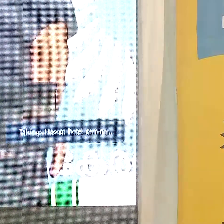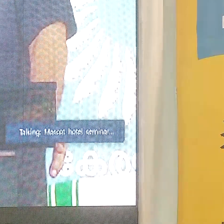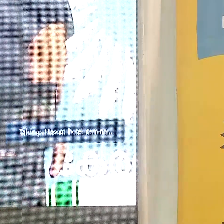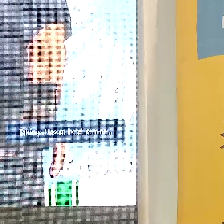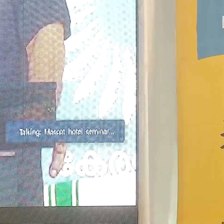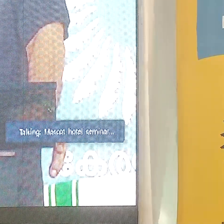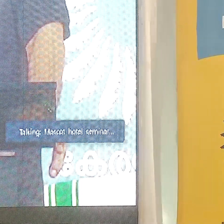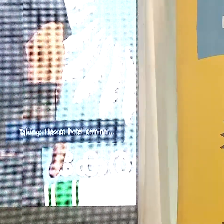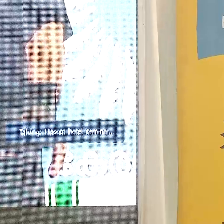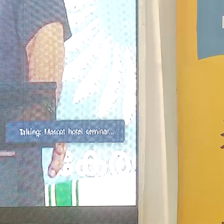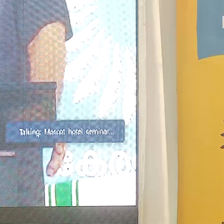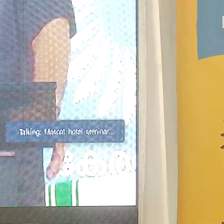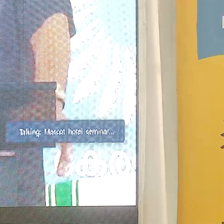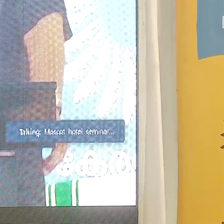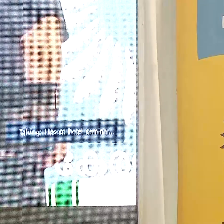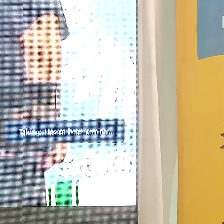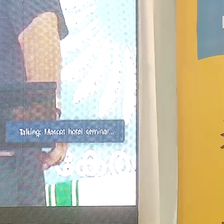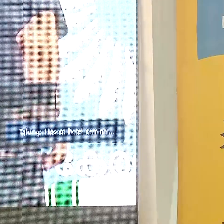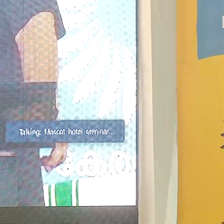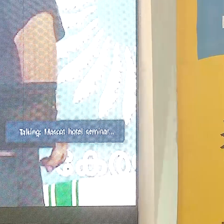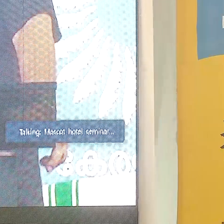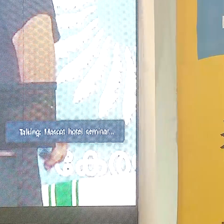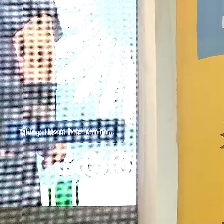skills. So this kind of highly skilled